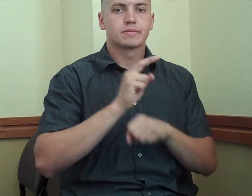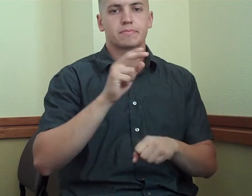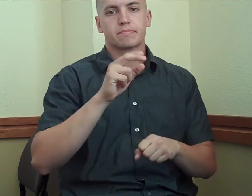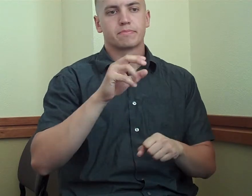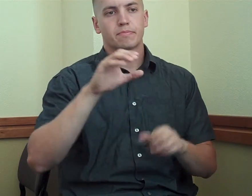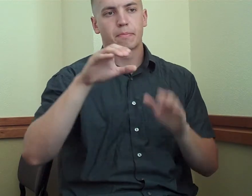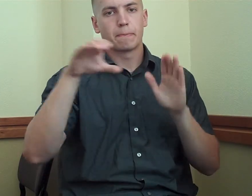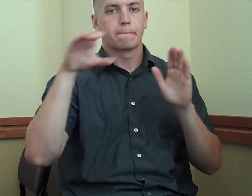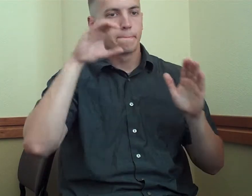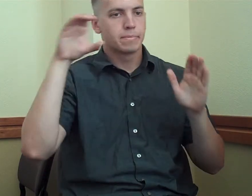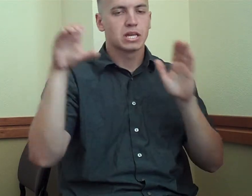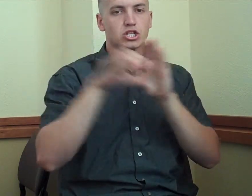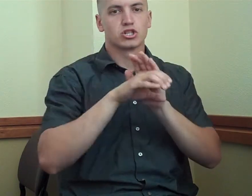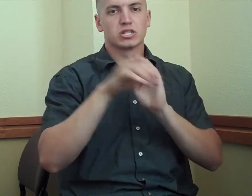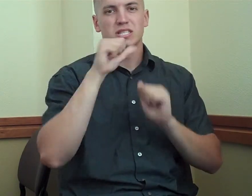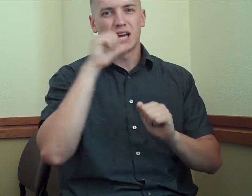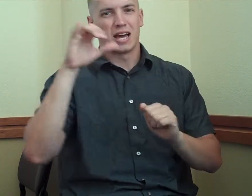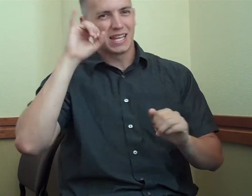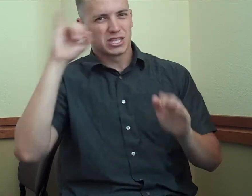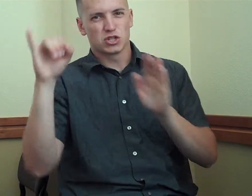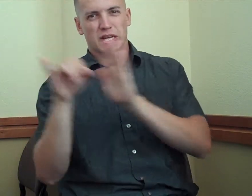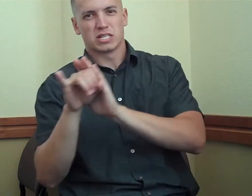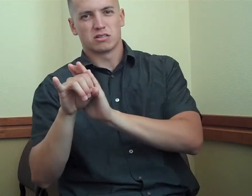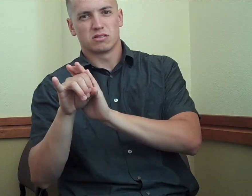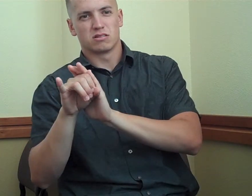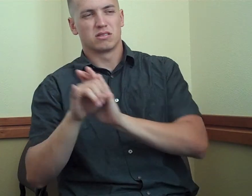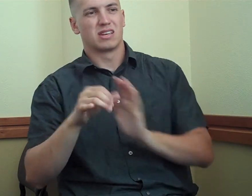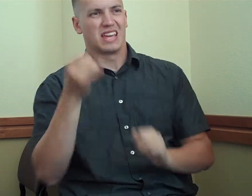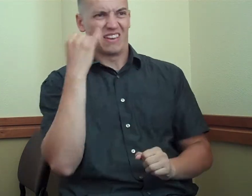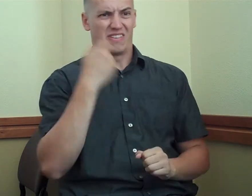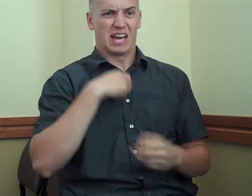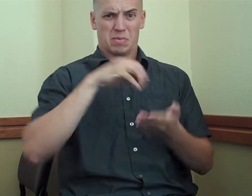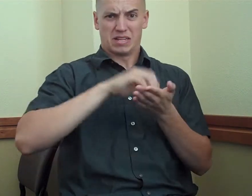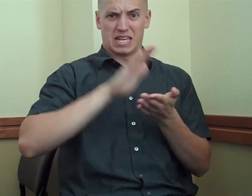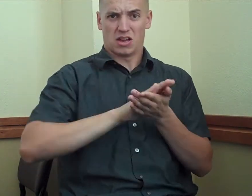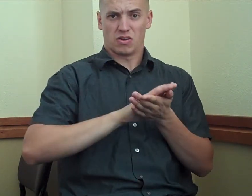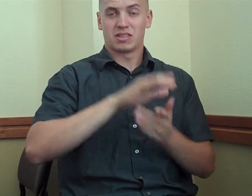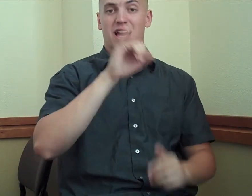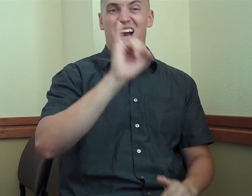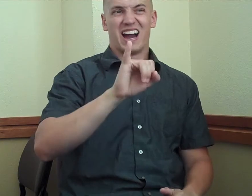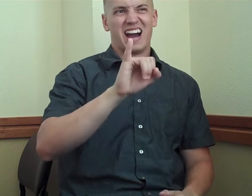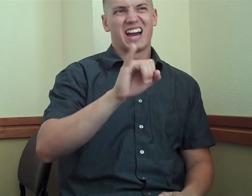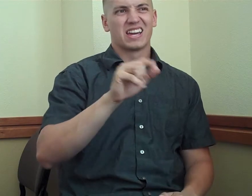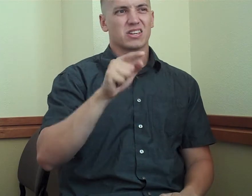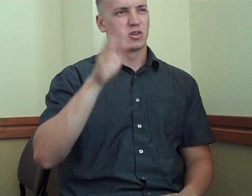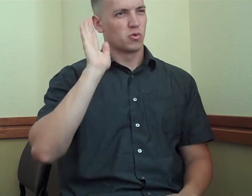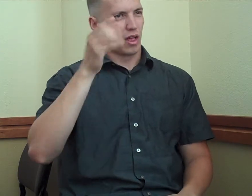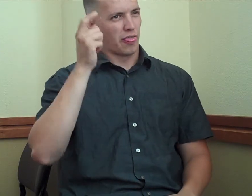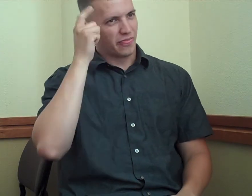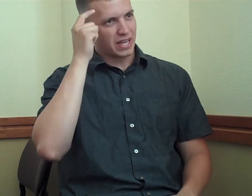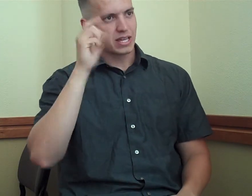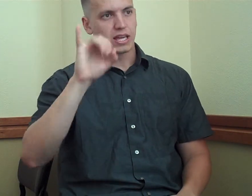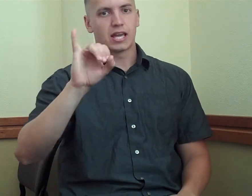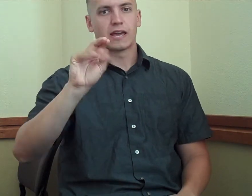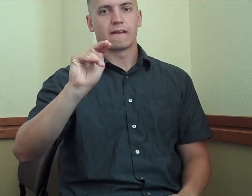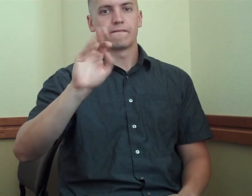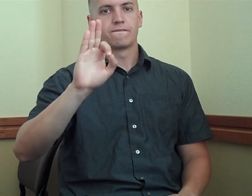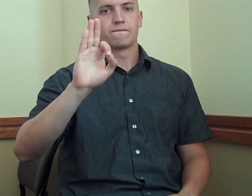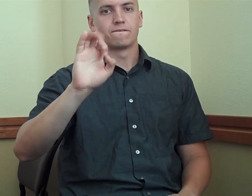helped us, if we just put an I, we'll think that's inferring because we know we use I for infer. We can use our schema. Do you remember when we read How